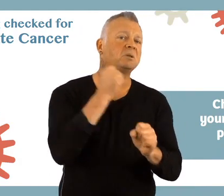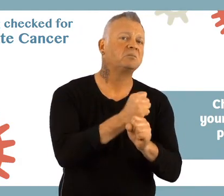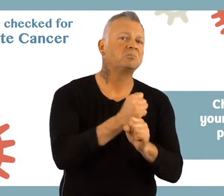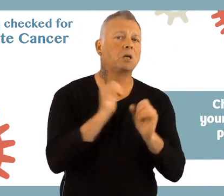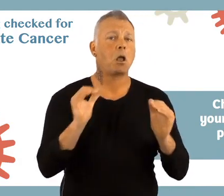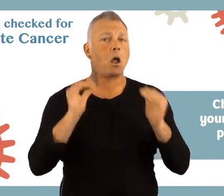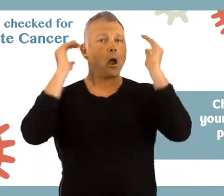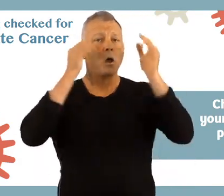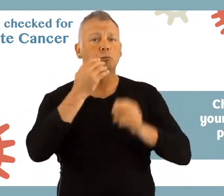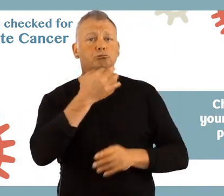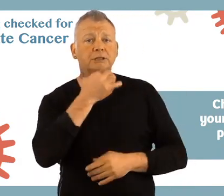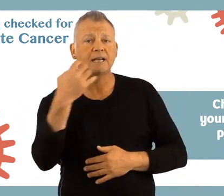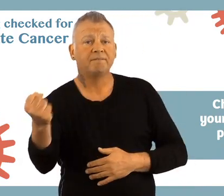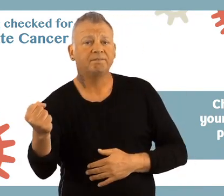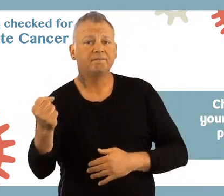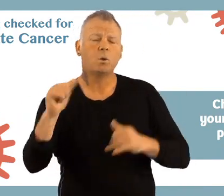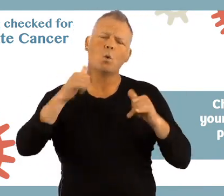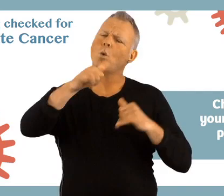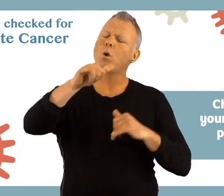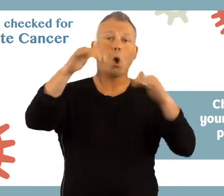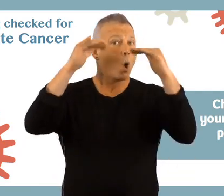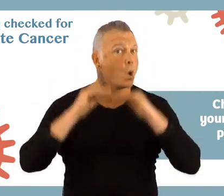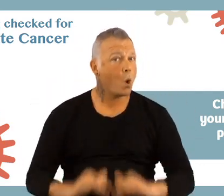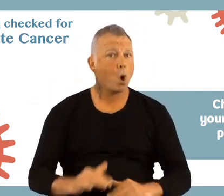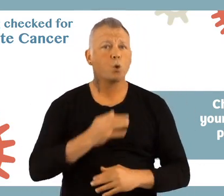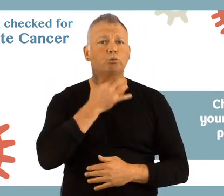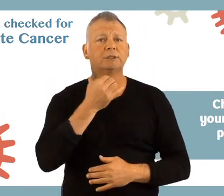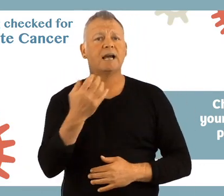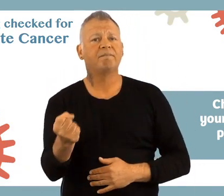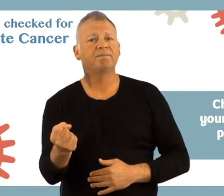The check will tell you how likely you are to have it.